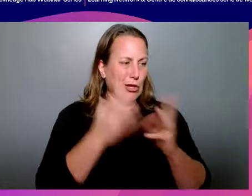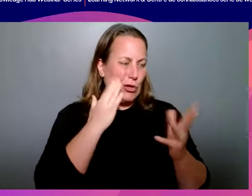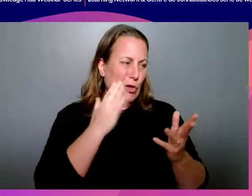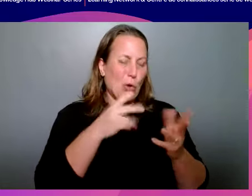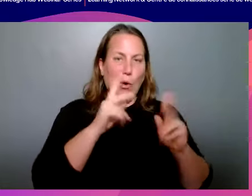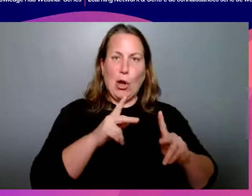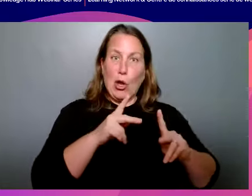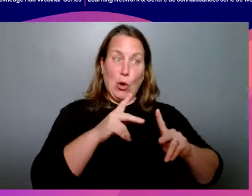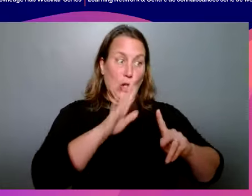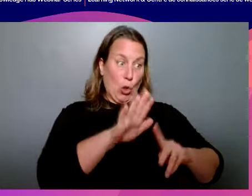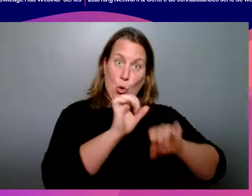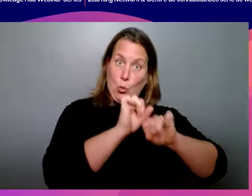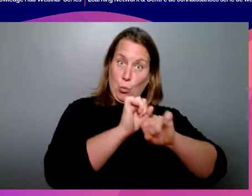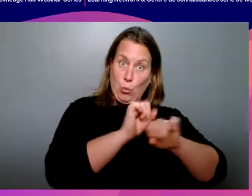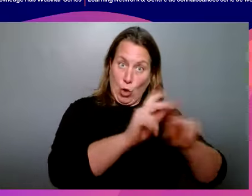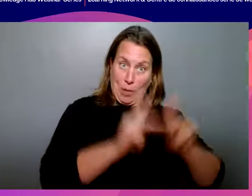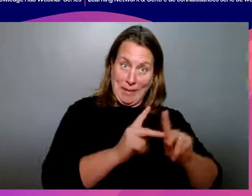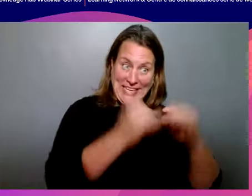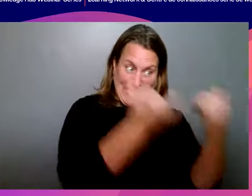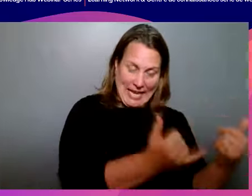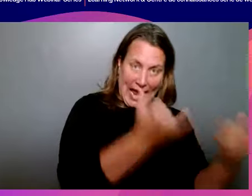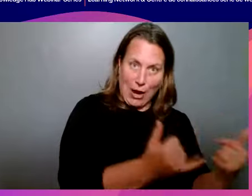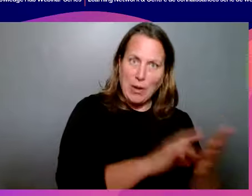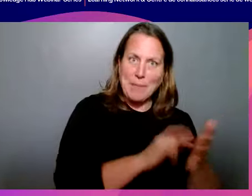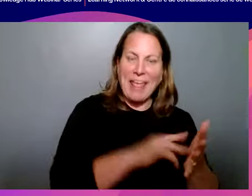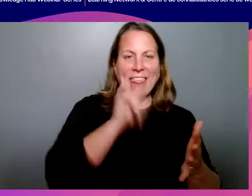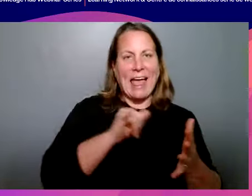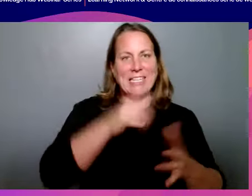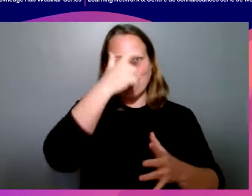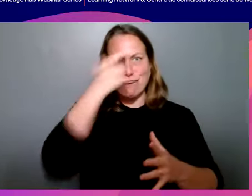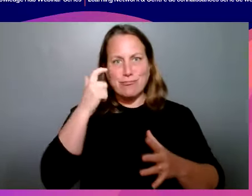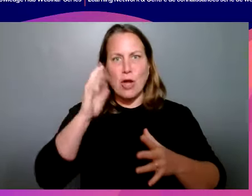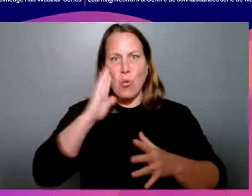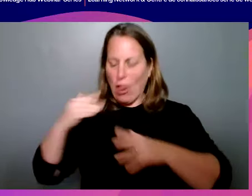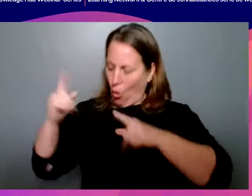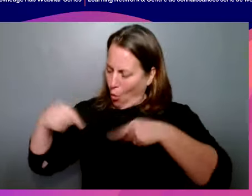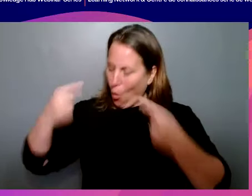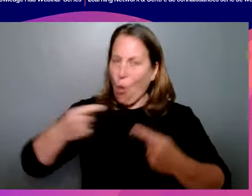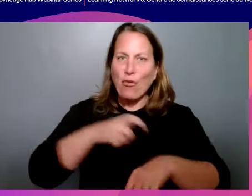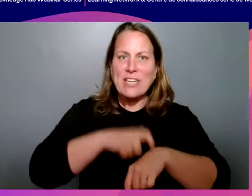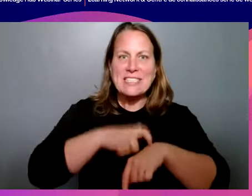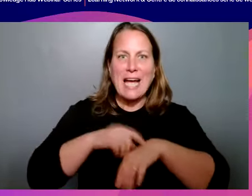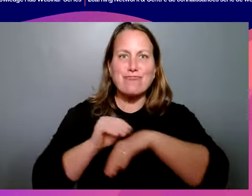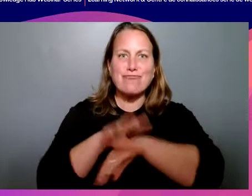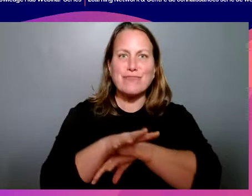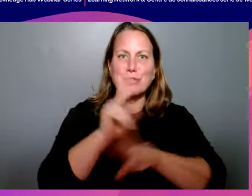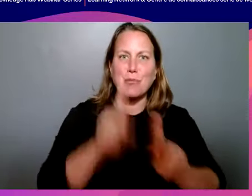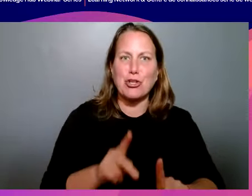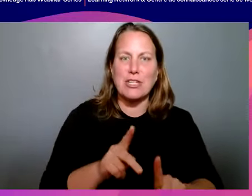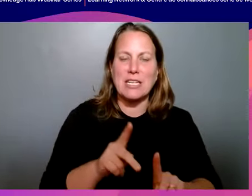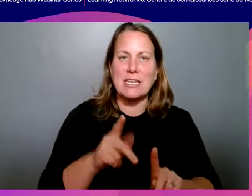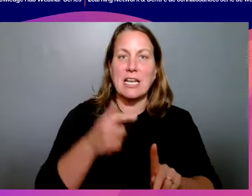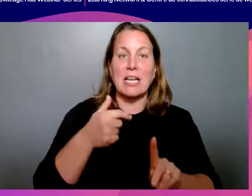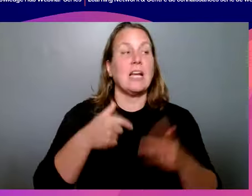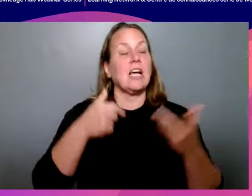current workplace, because trauma accumulates over time. And so when I conduct trainings, I often use the analogy